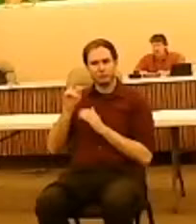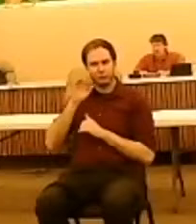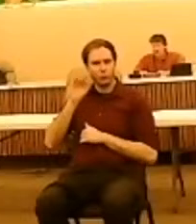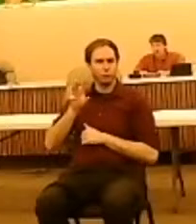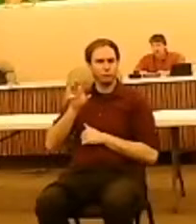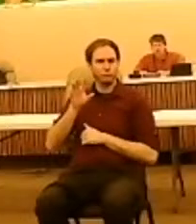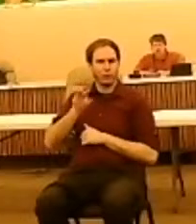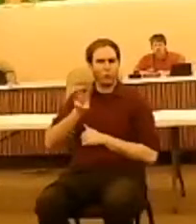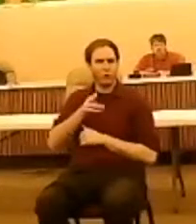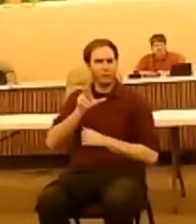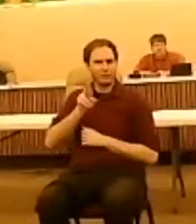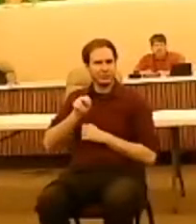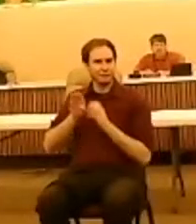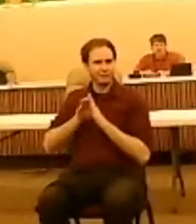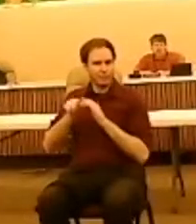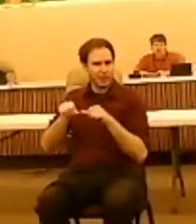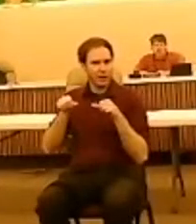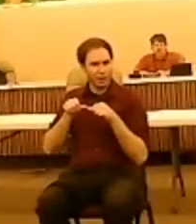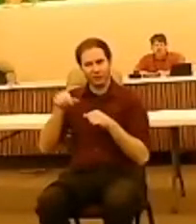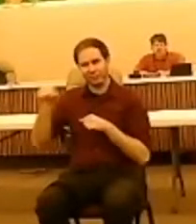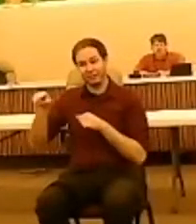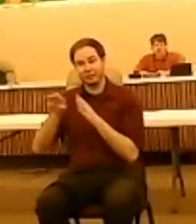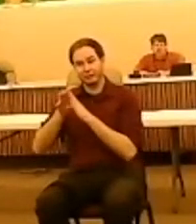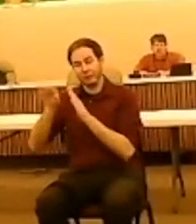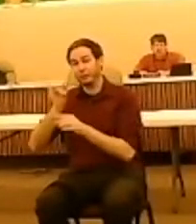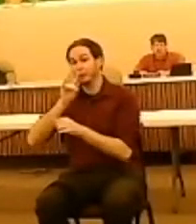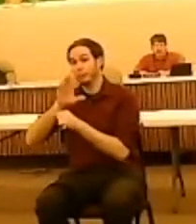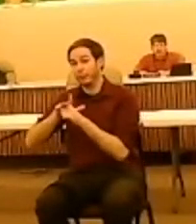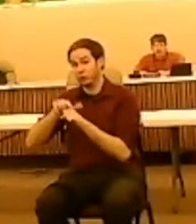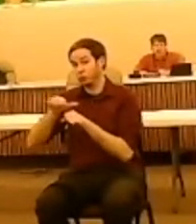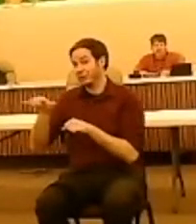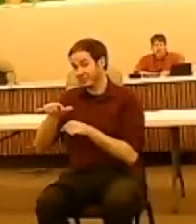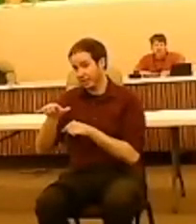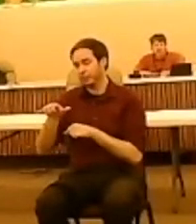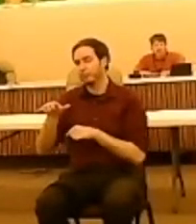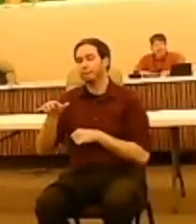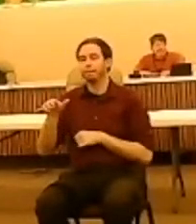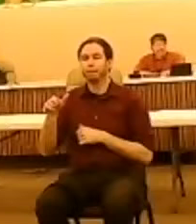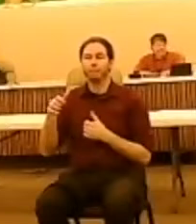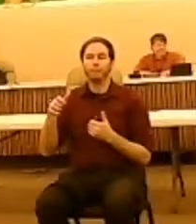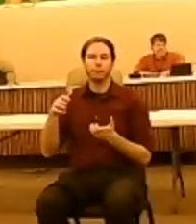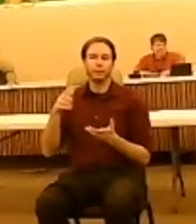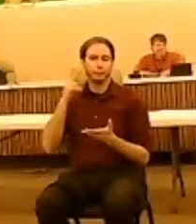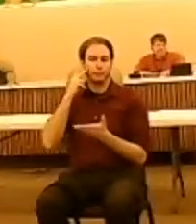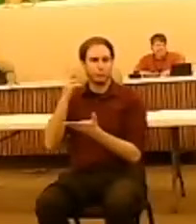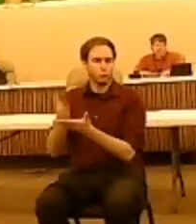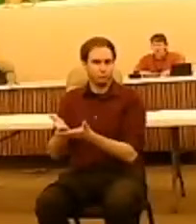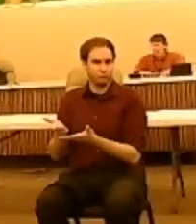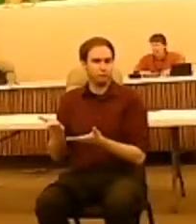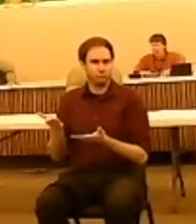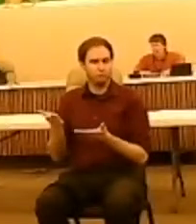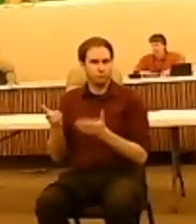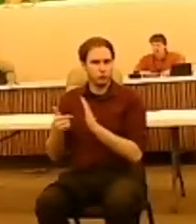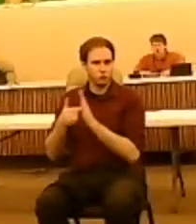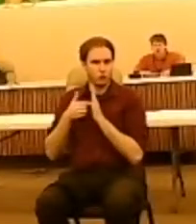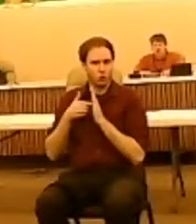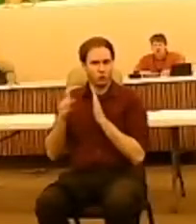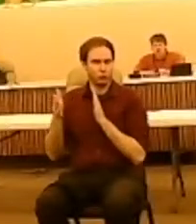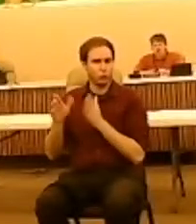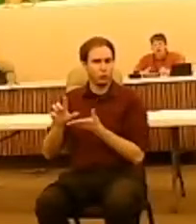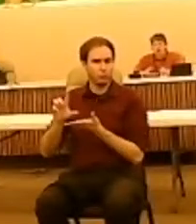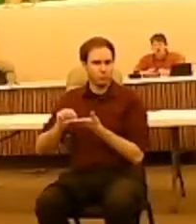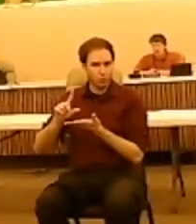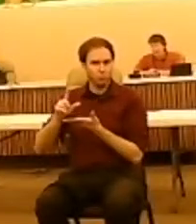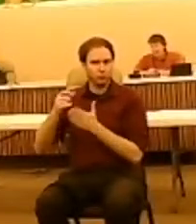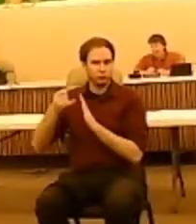Hamlet was developed. This developer has committed to doing the same. We want to see, you know, some examples of